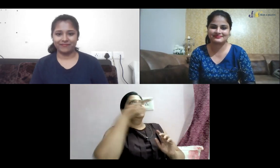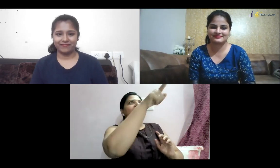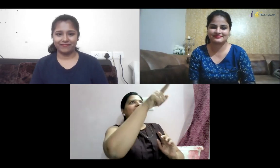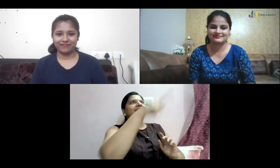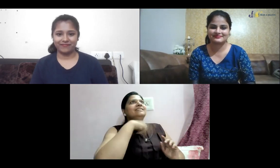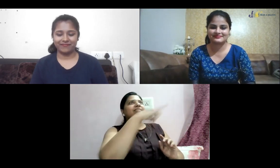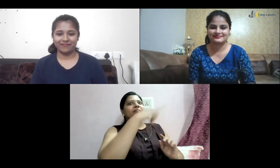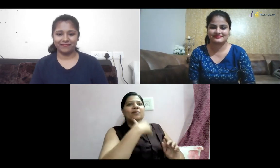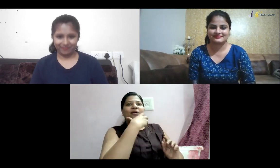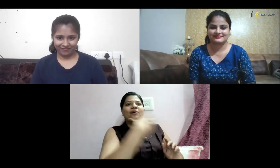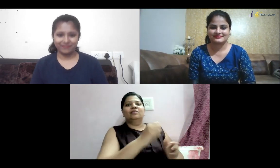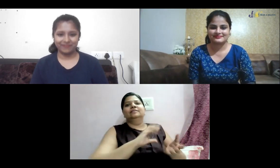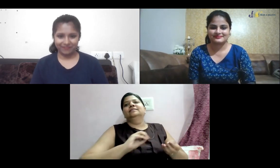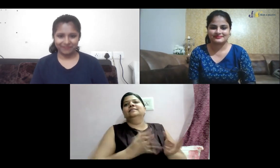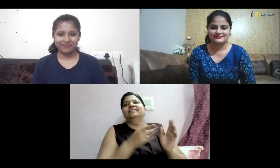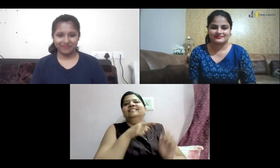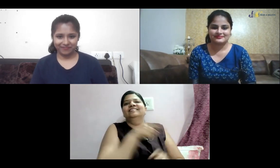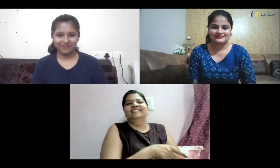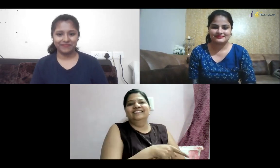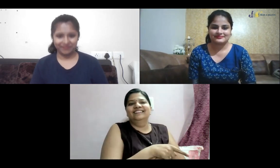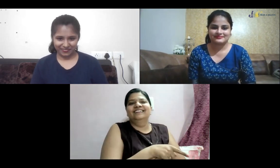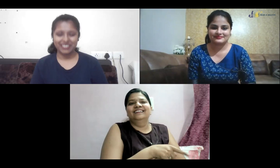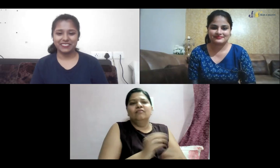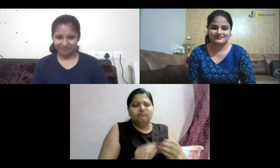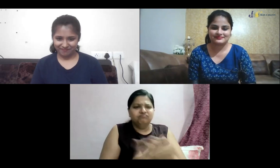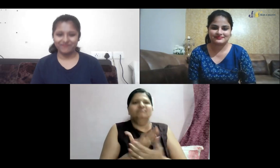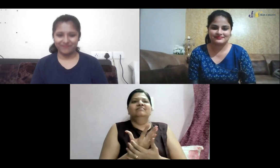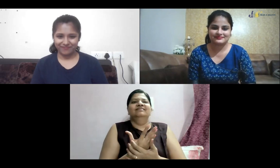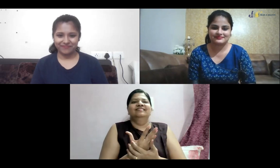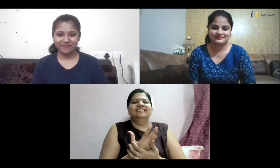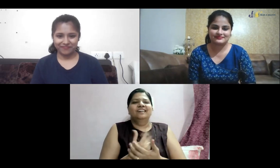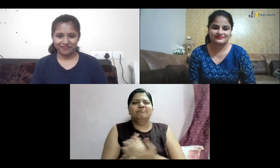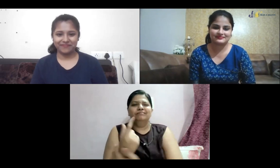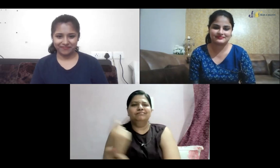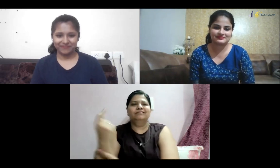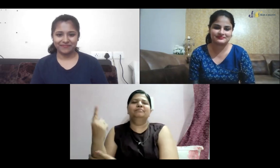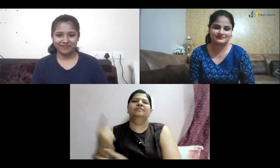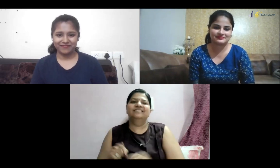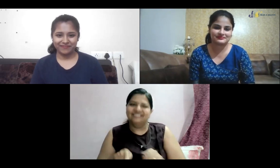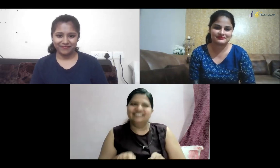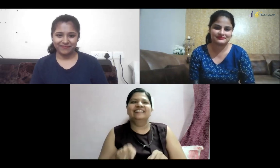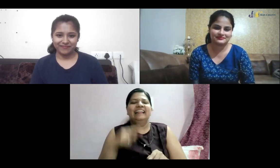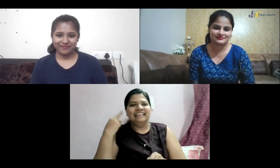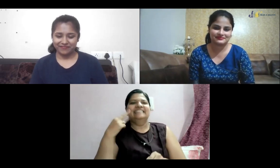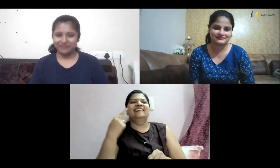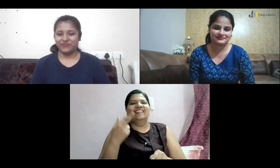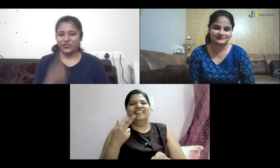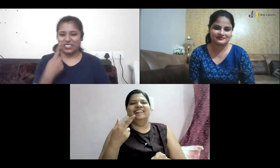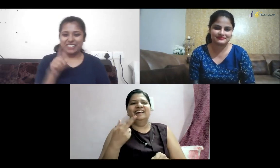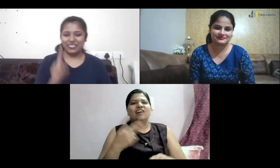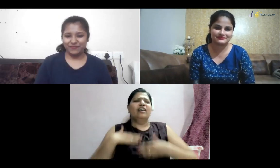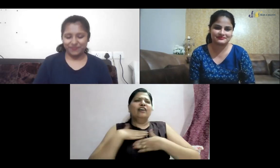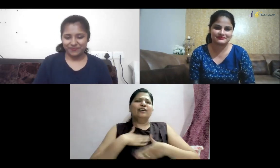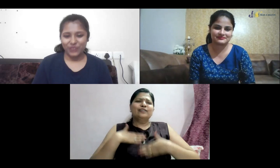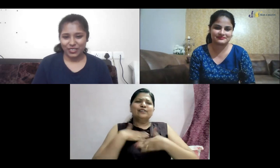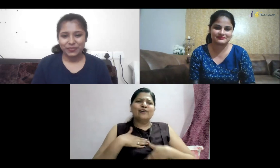okay, yes. If they think, yeah, we are the deaf, then when they will get the confidence, then they can start. So I have seen many things